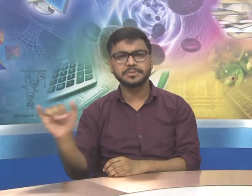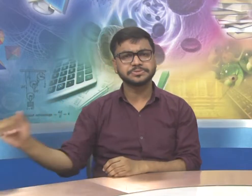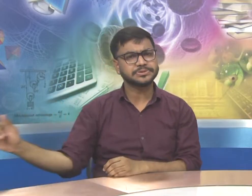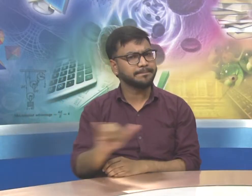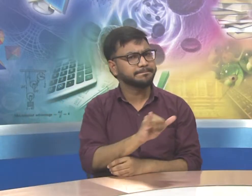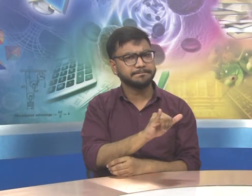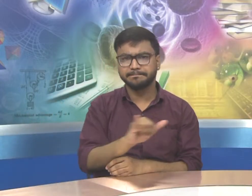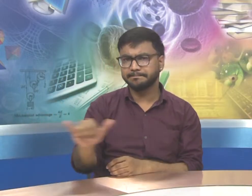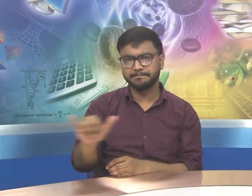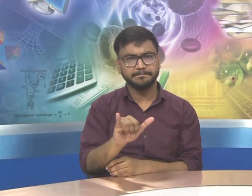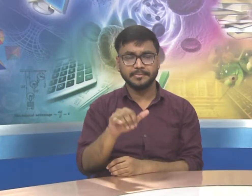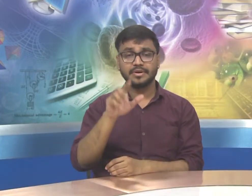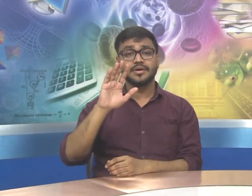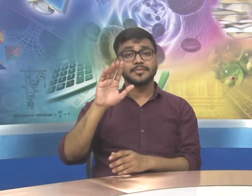was weighted 3 kg.